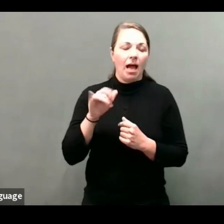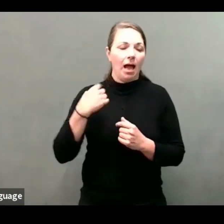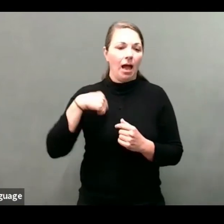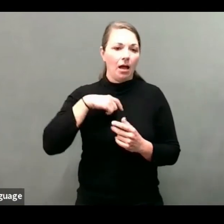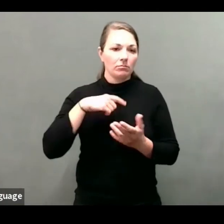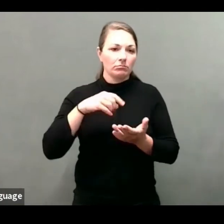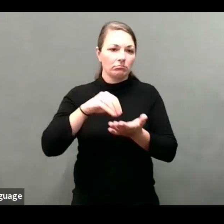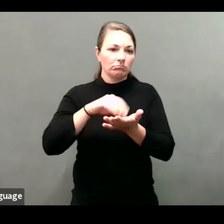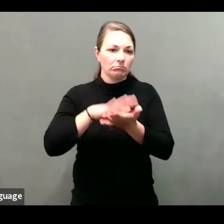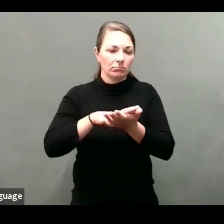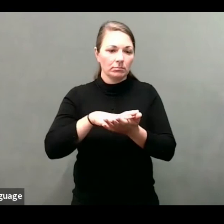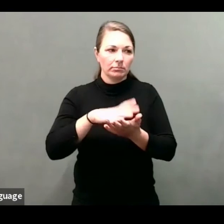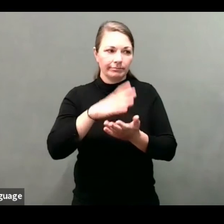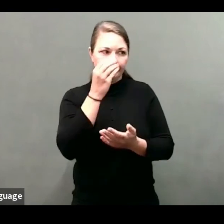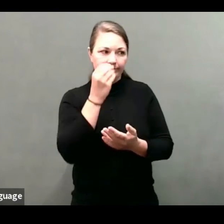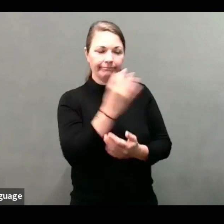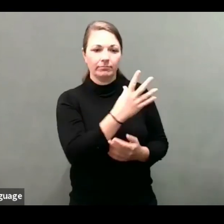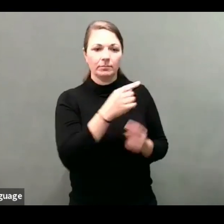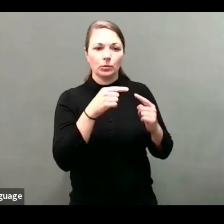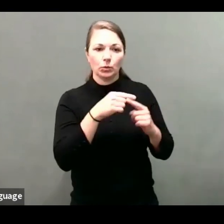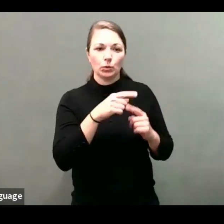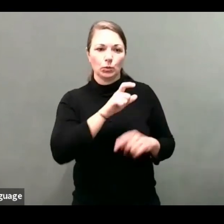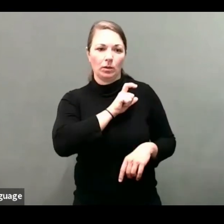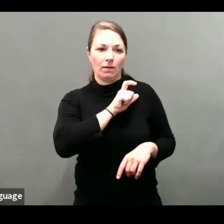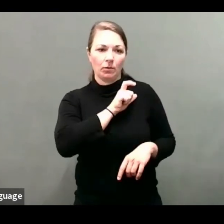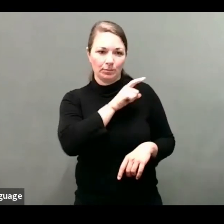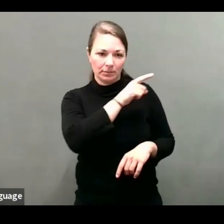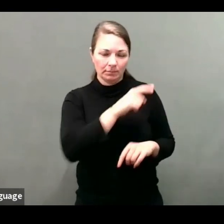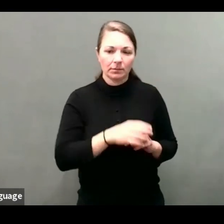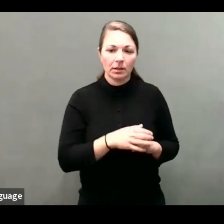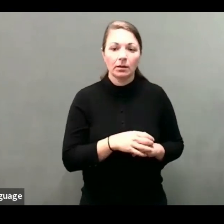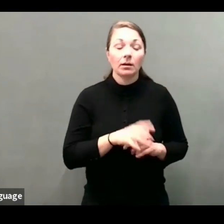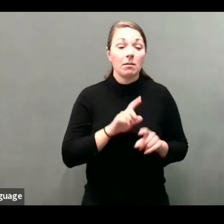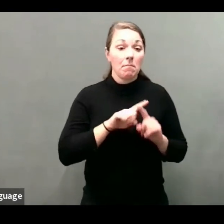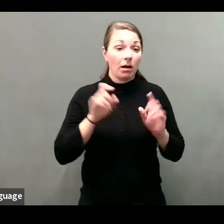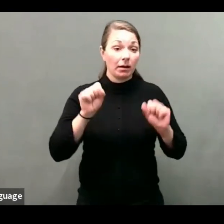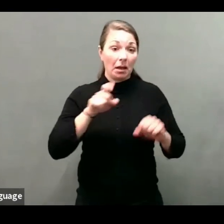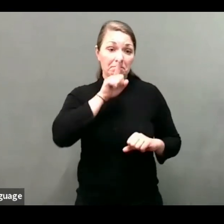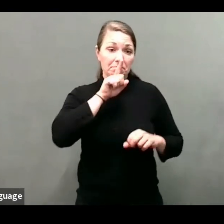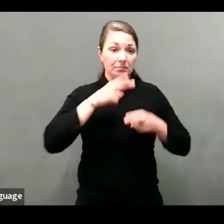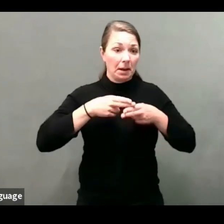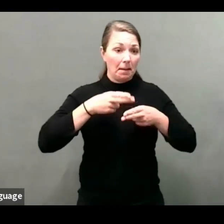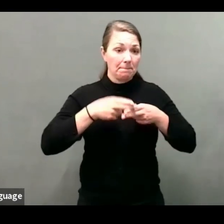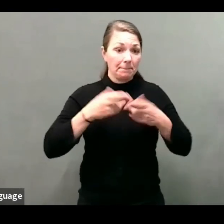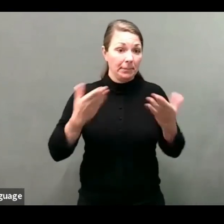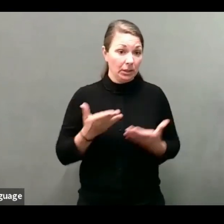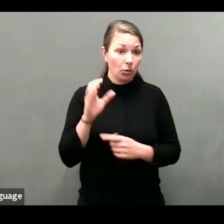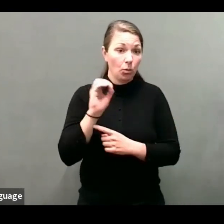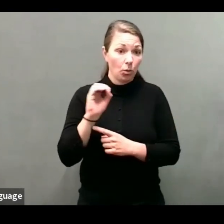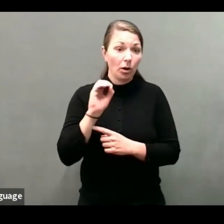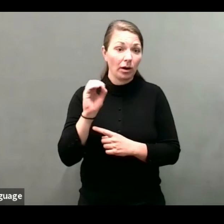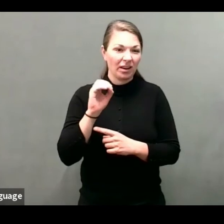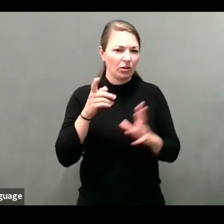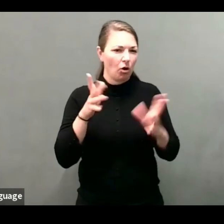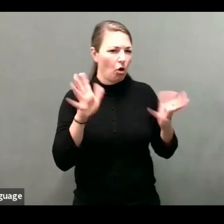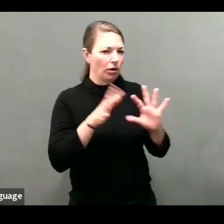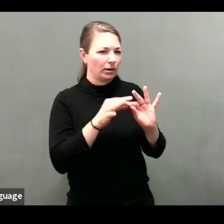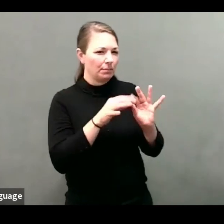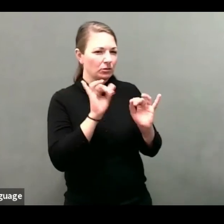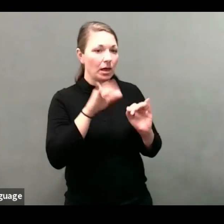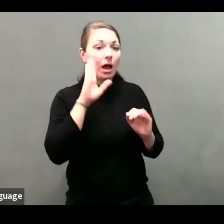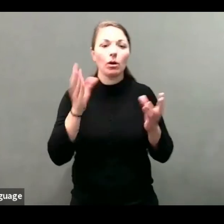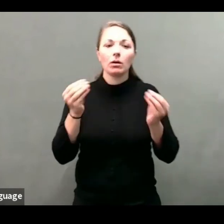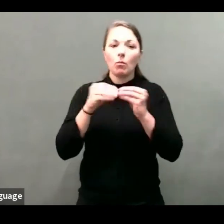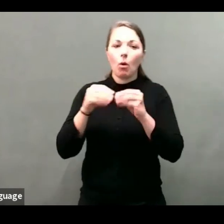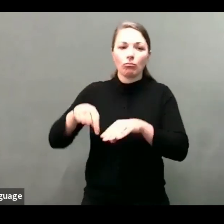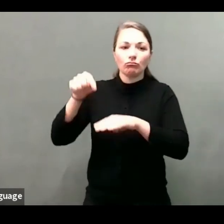enforcement. Now, Rebecca mentioned the option for anonymous evidence collection here in Oregon, and we'll go over that in a little bit